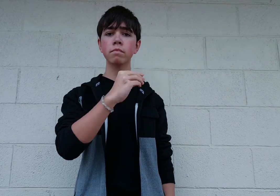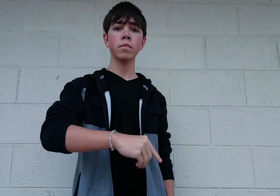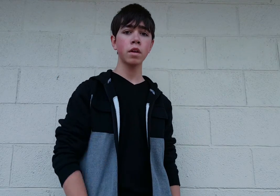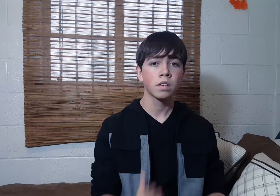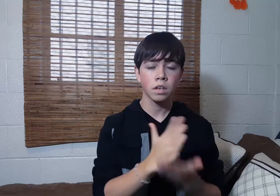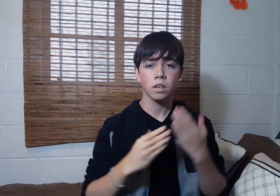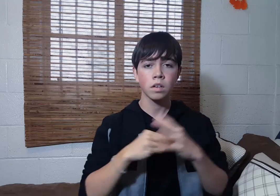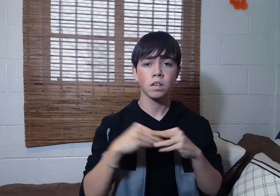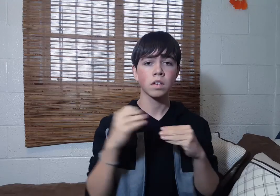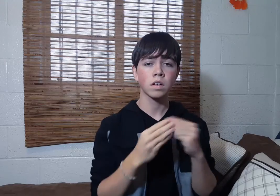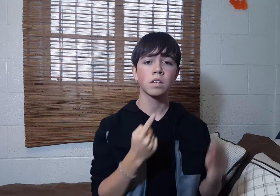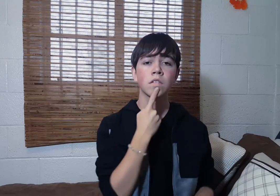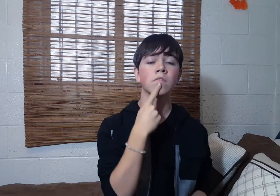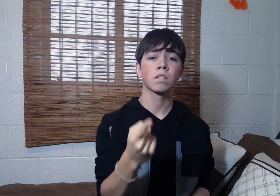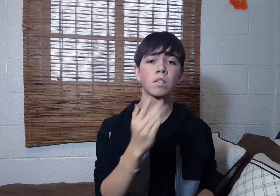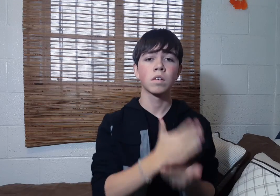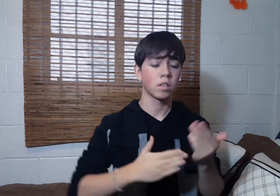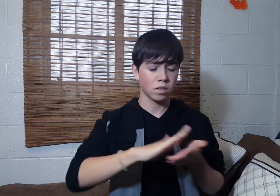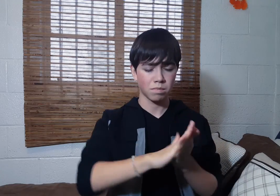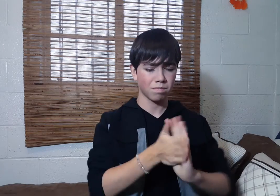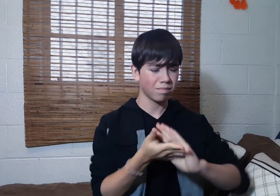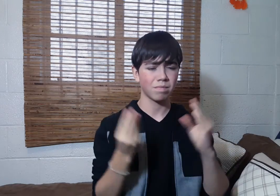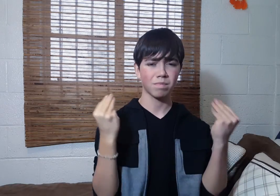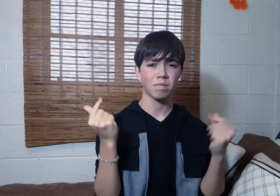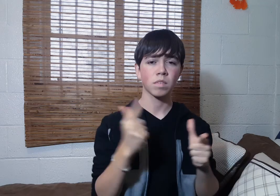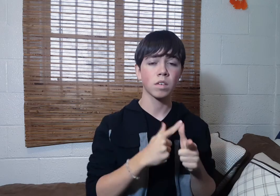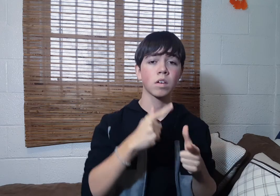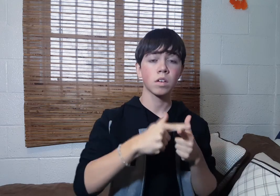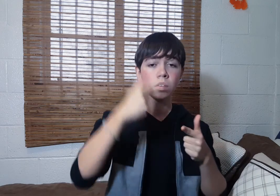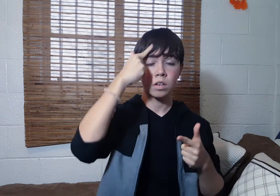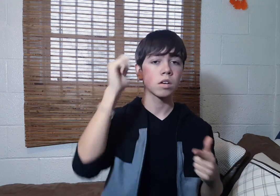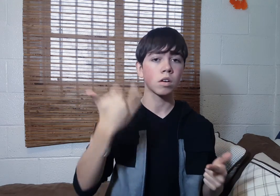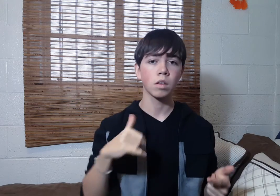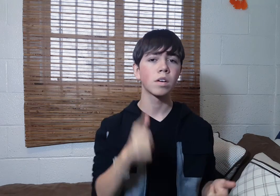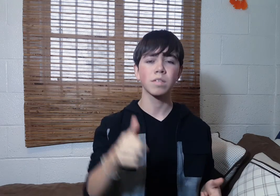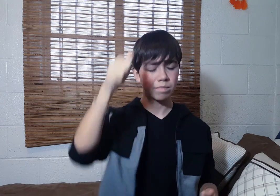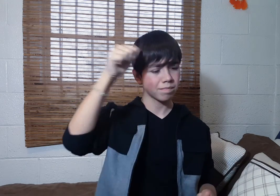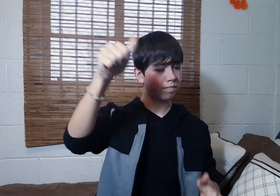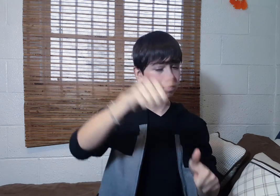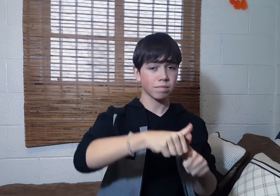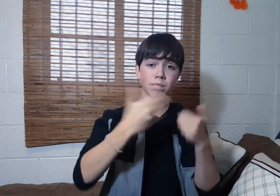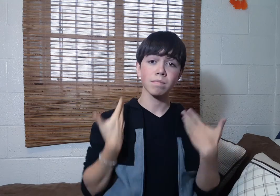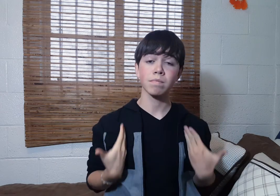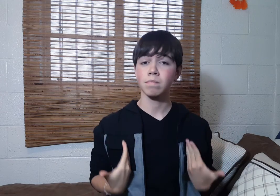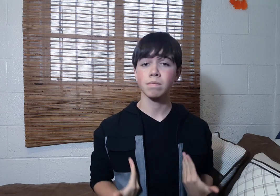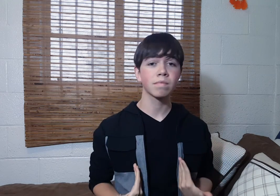Some legends are told Some turn to dust and to gold But you will remember me